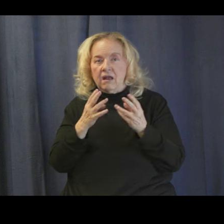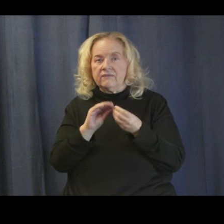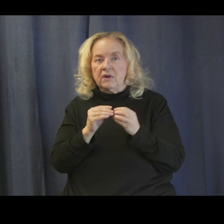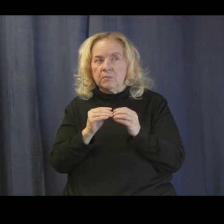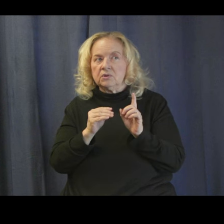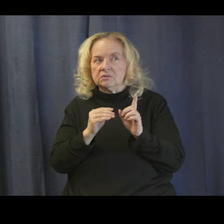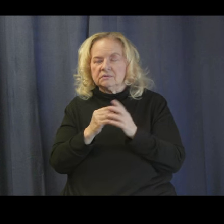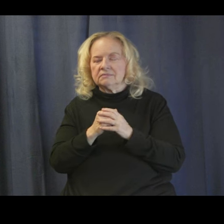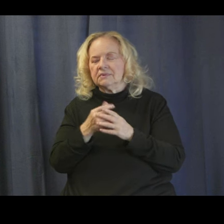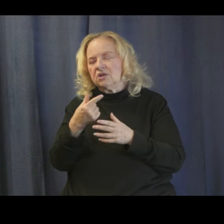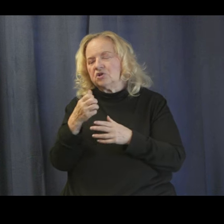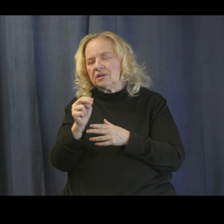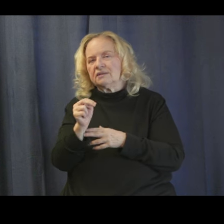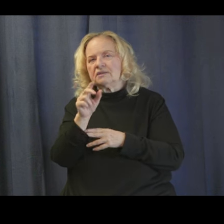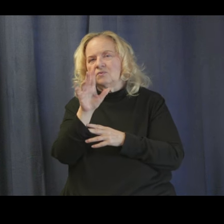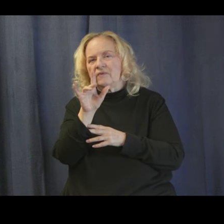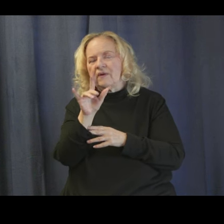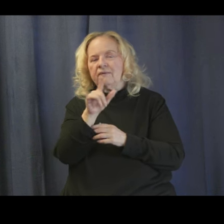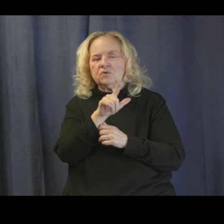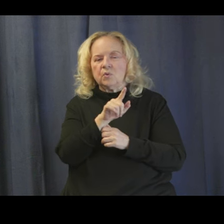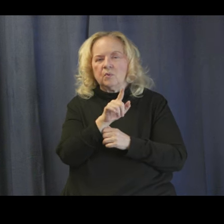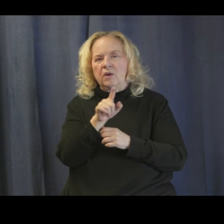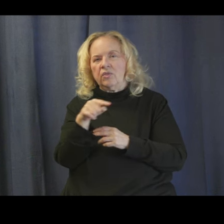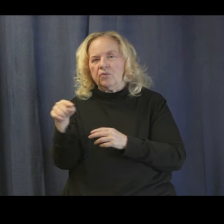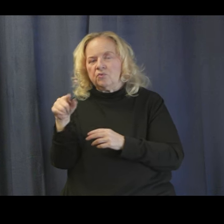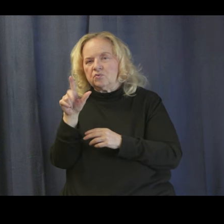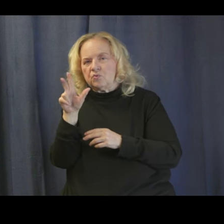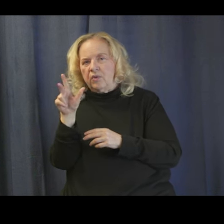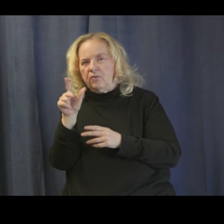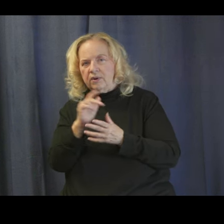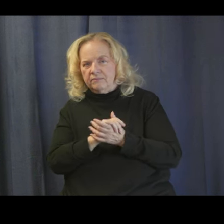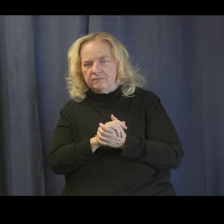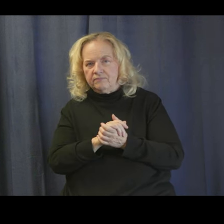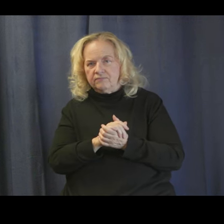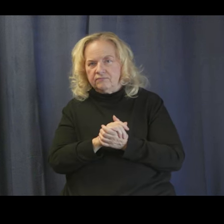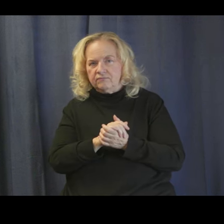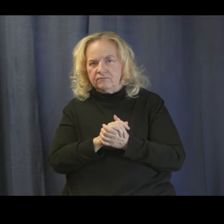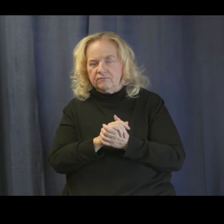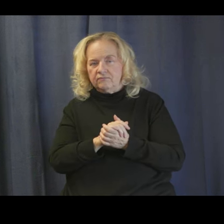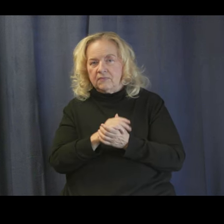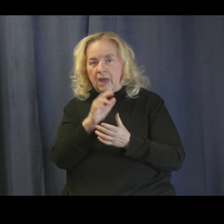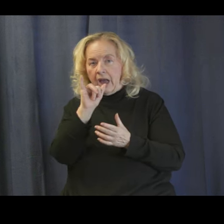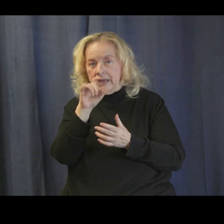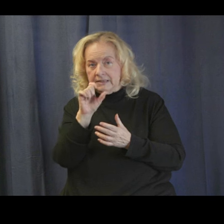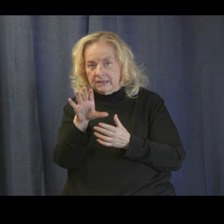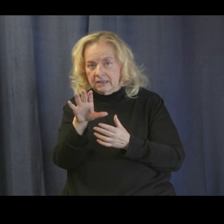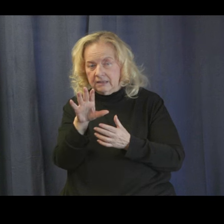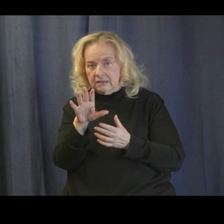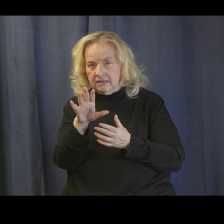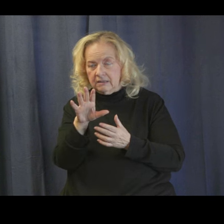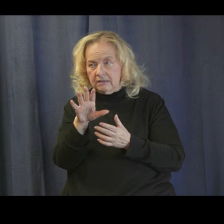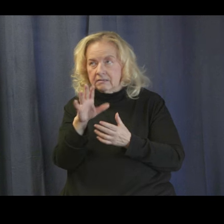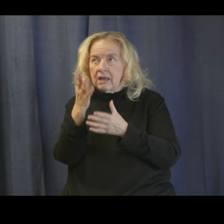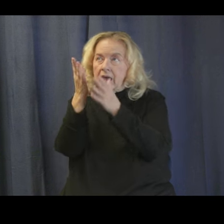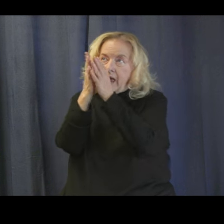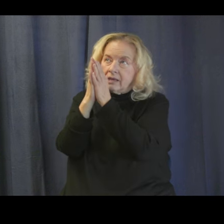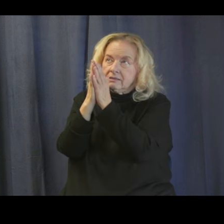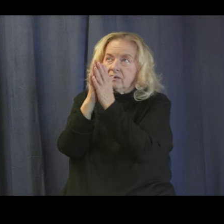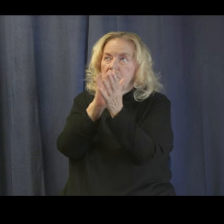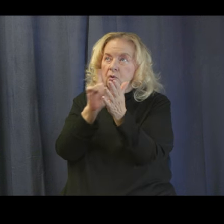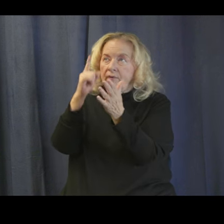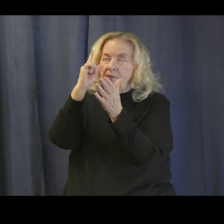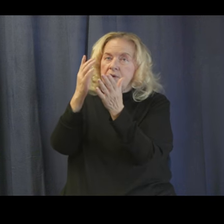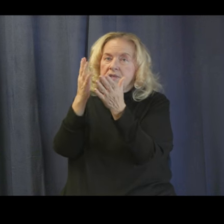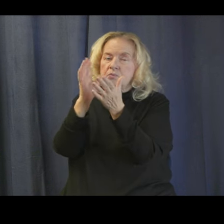let's see. Genesis 25, 21 through 23. Here we see Isaac is entreating the Lord for